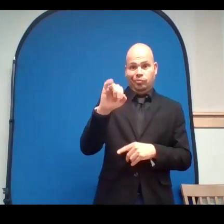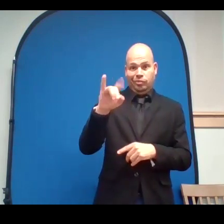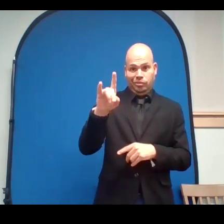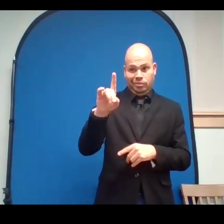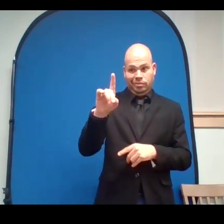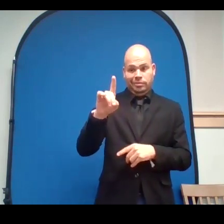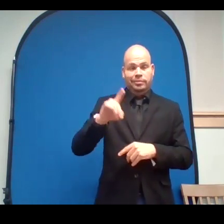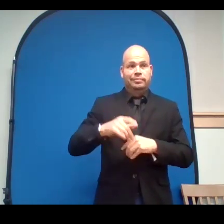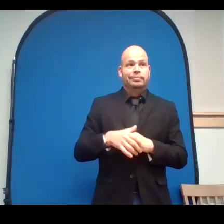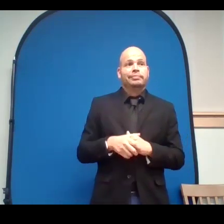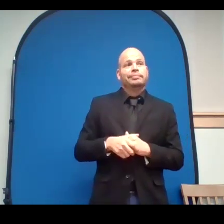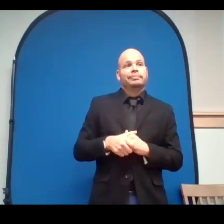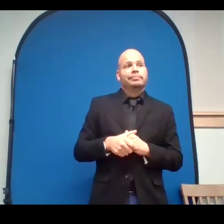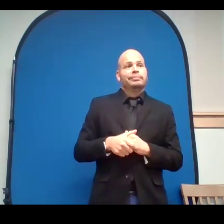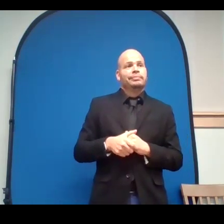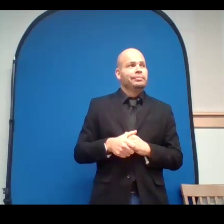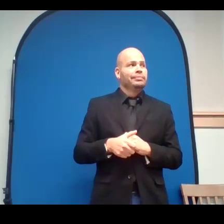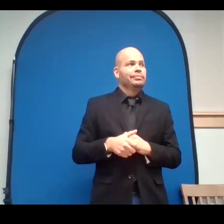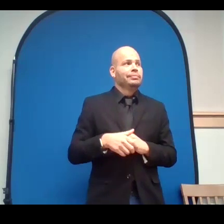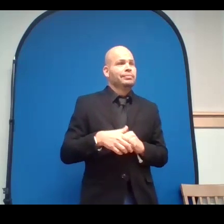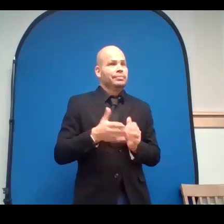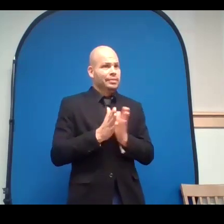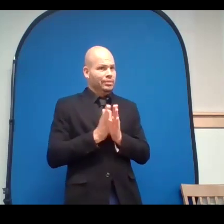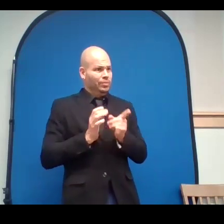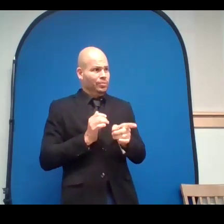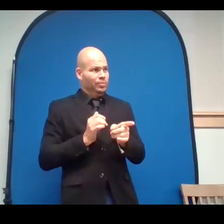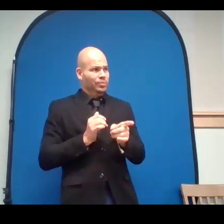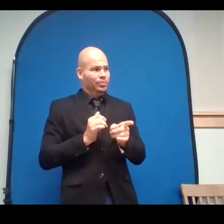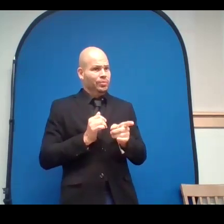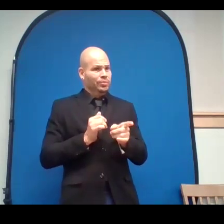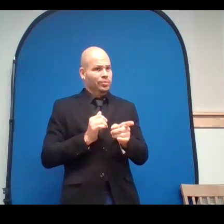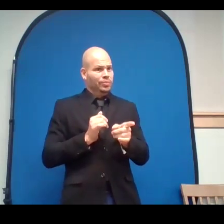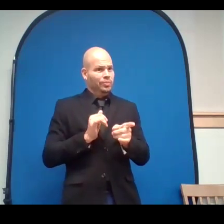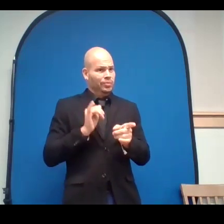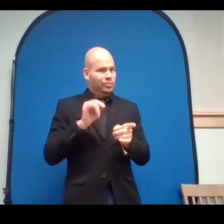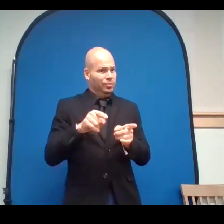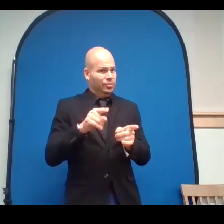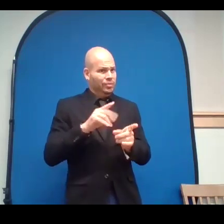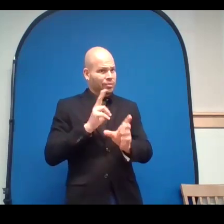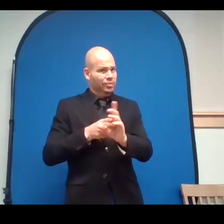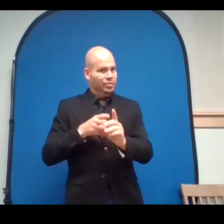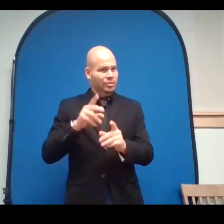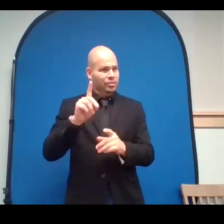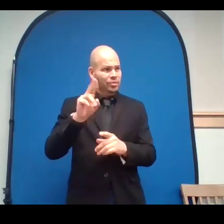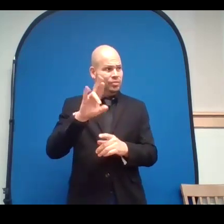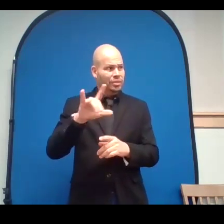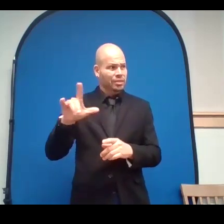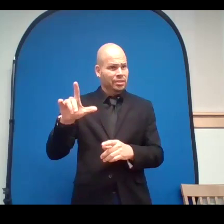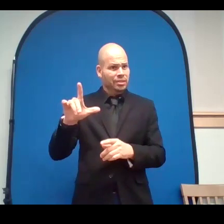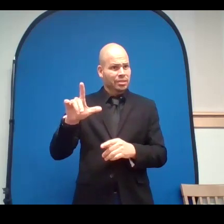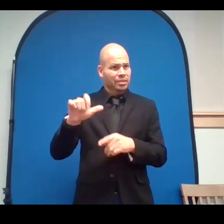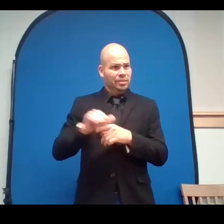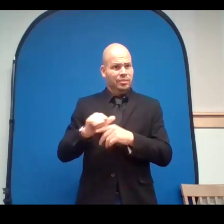That when I asked if he was going to be heading to, or if he was going to be at drill, he stated no, and that he was going to be